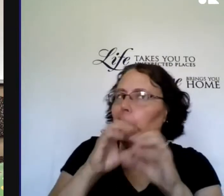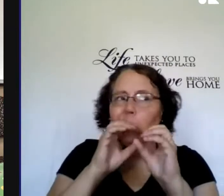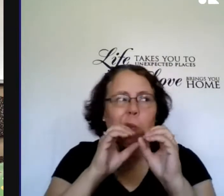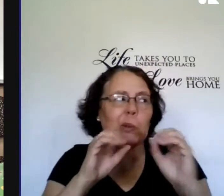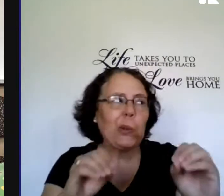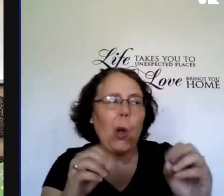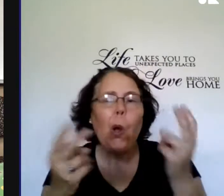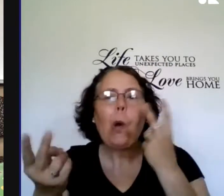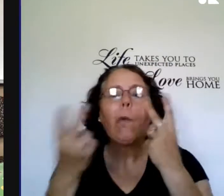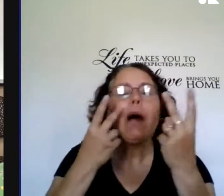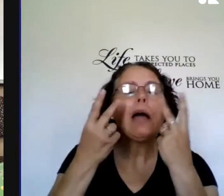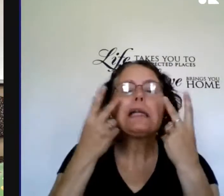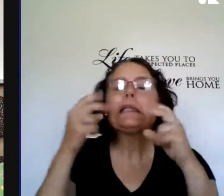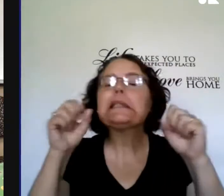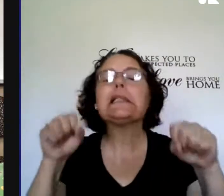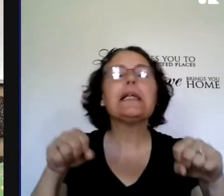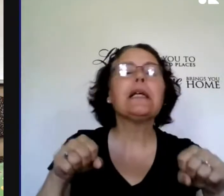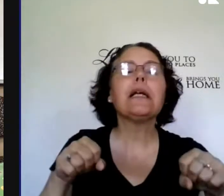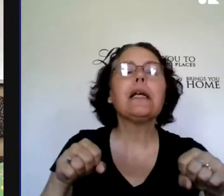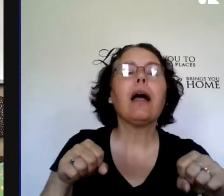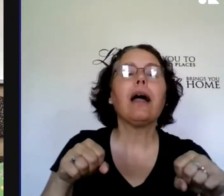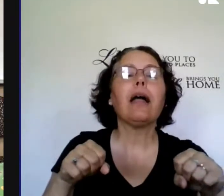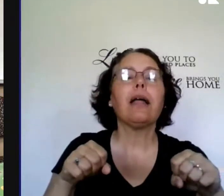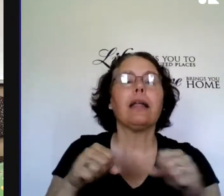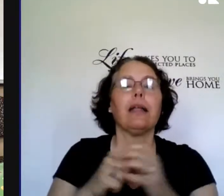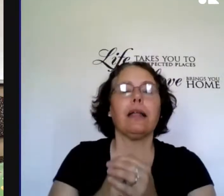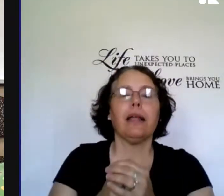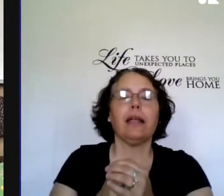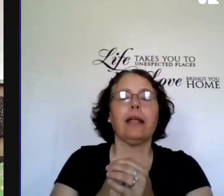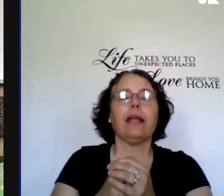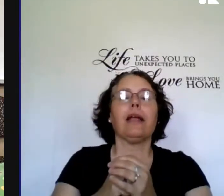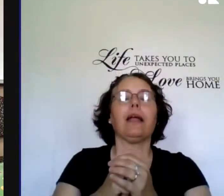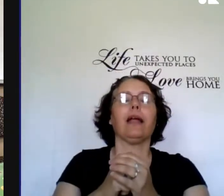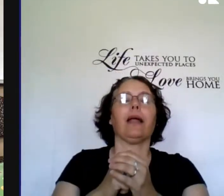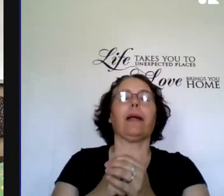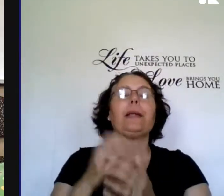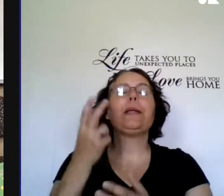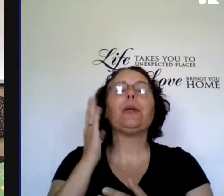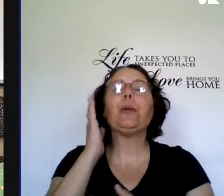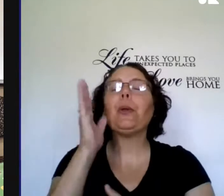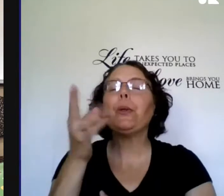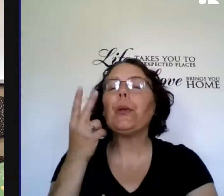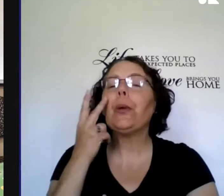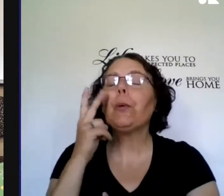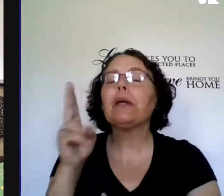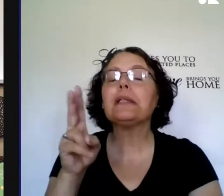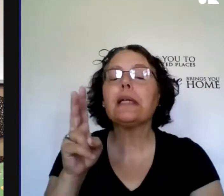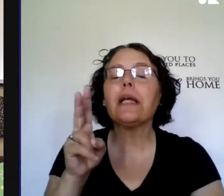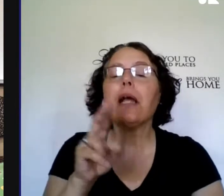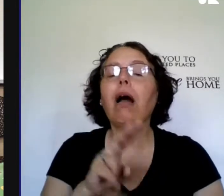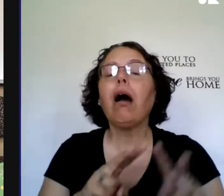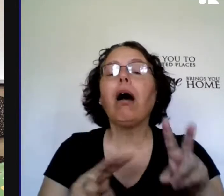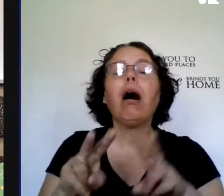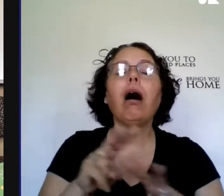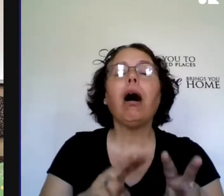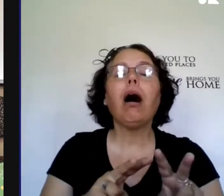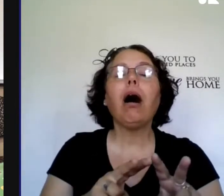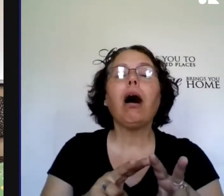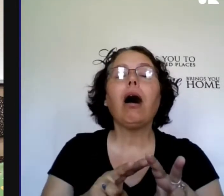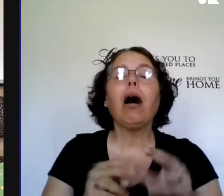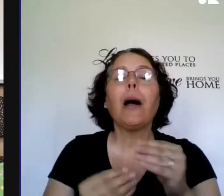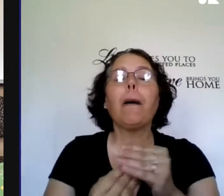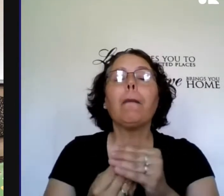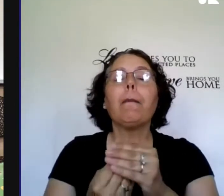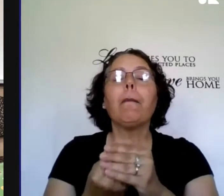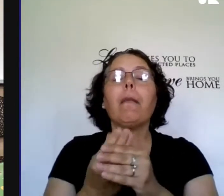nobody sees. Watch and you'll see them come out of the